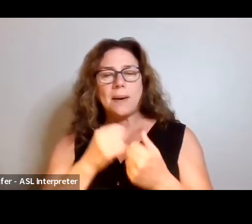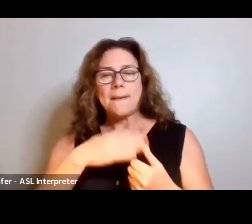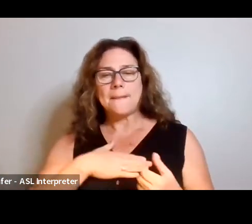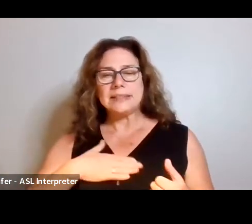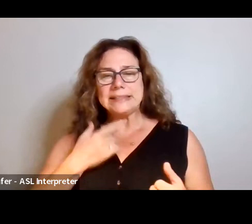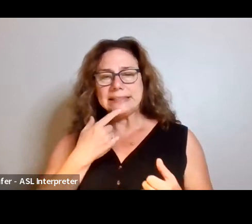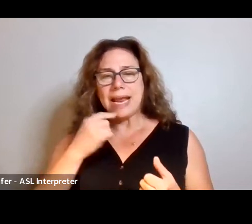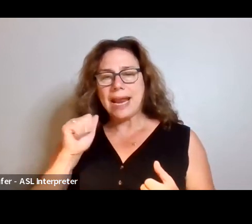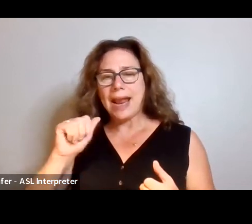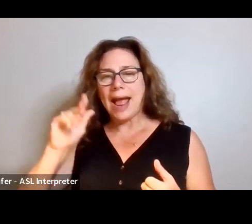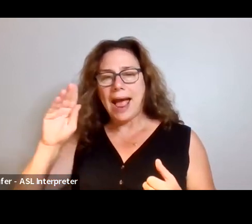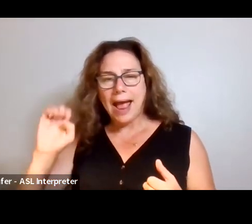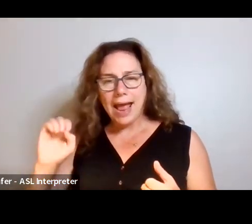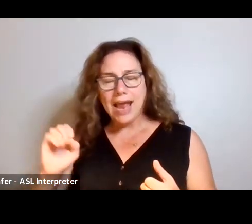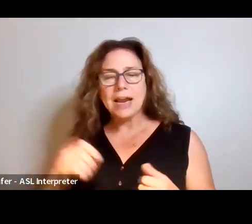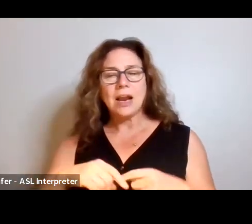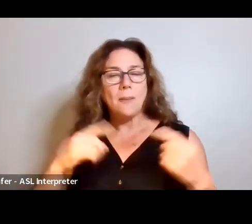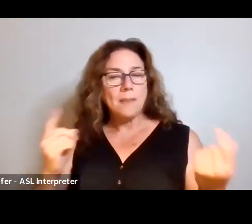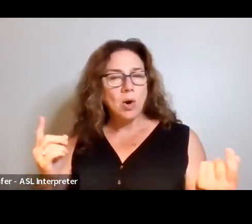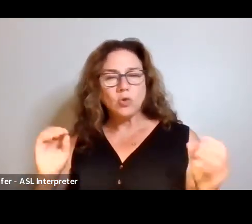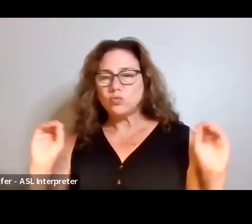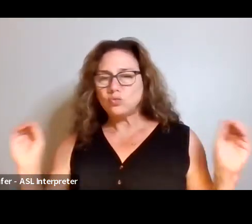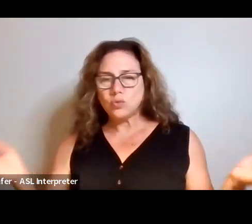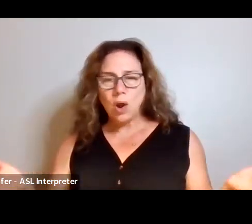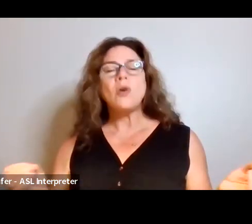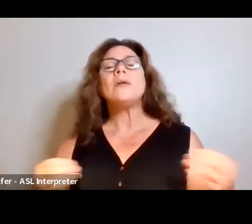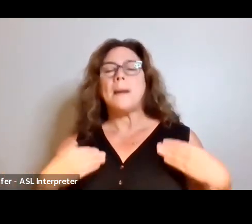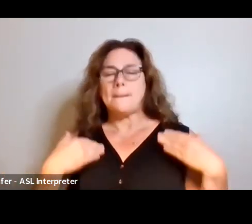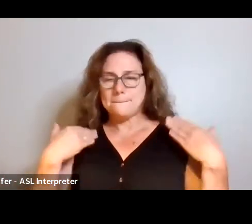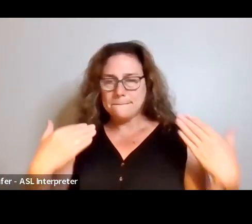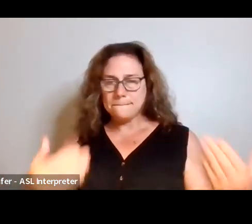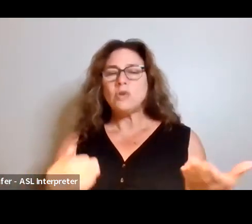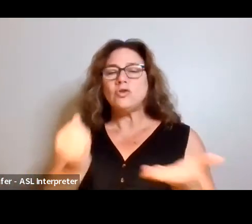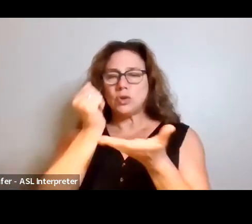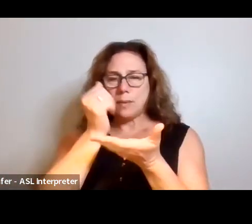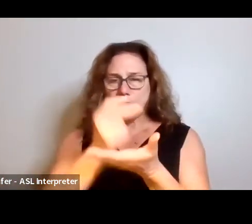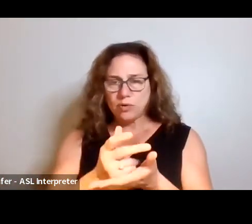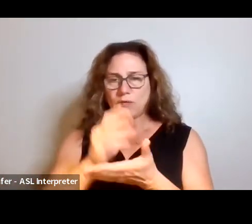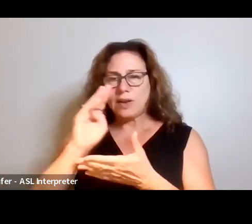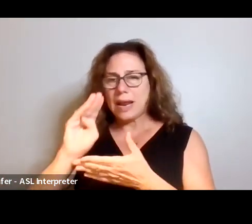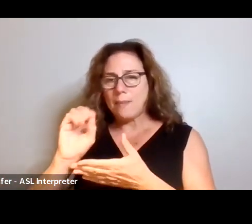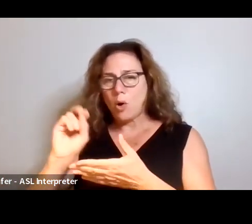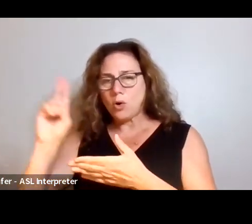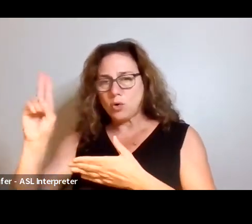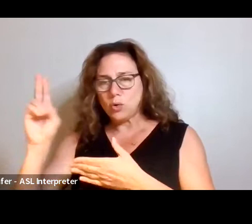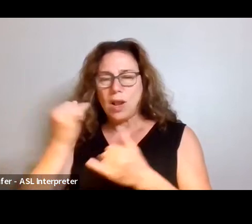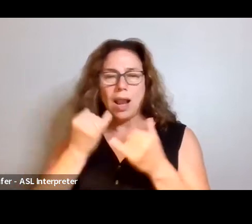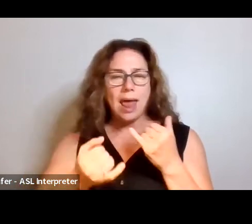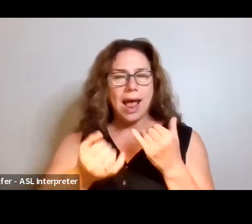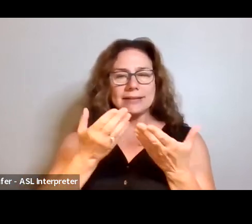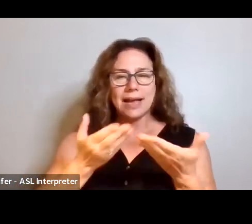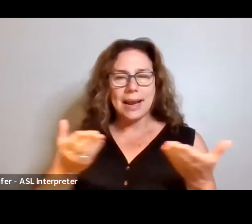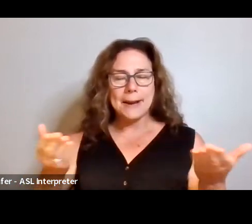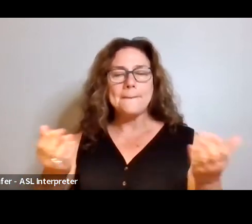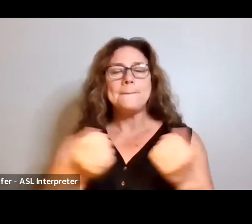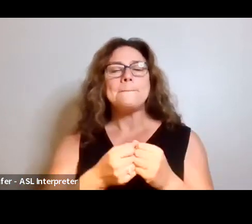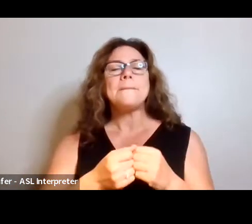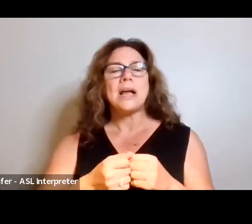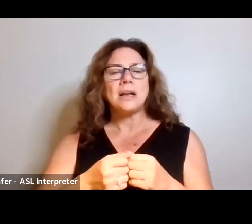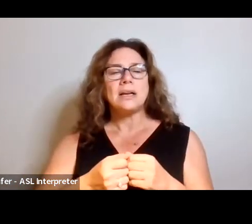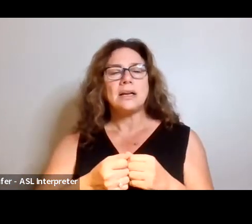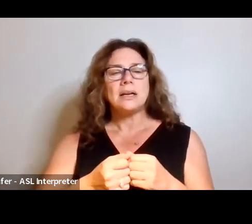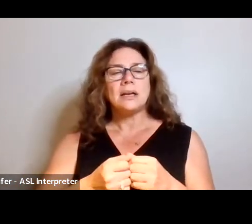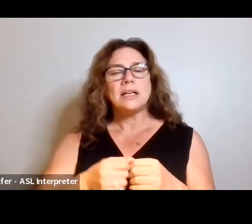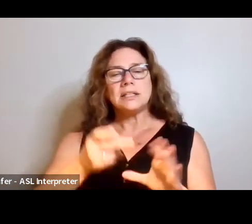Aye. Any opposed? Hearing none, motion carried for the MOU. Thank you. Last item. Last item is a